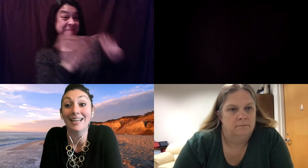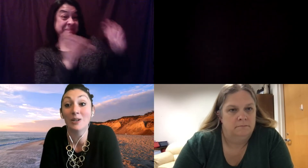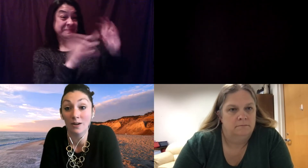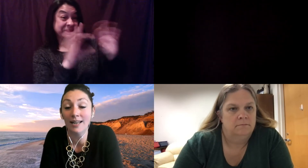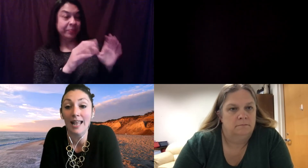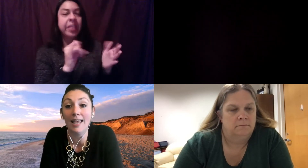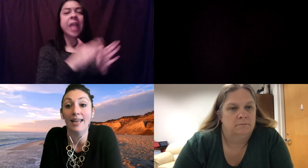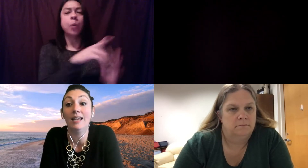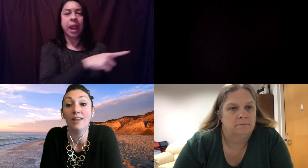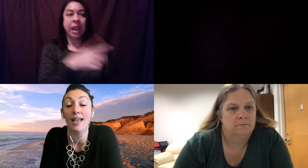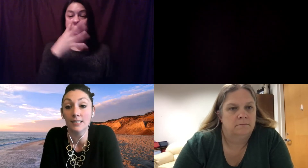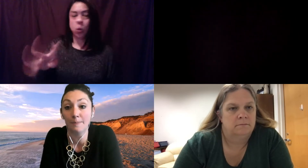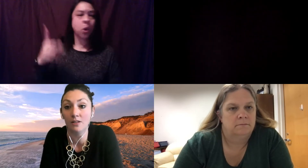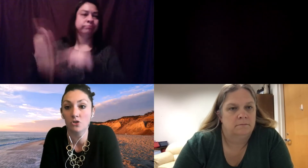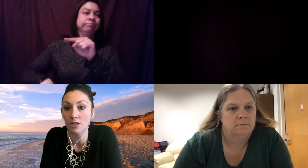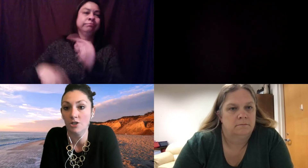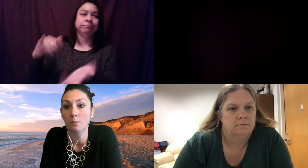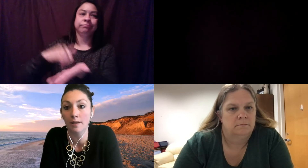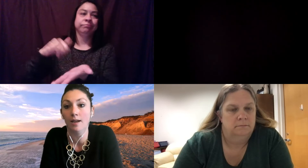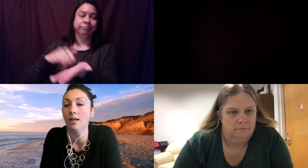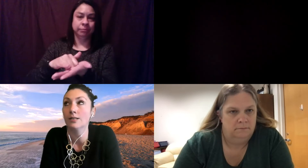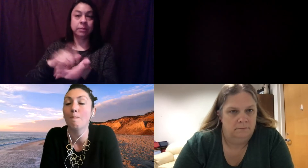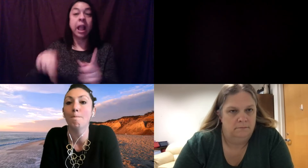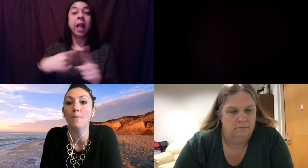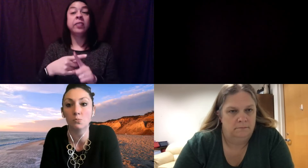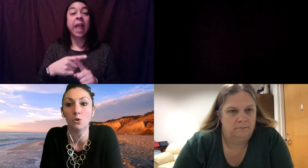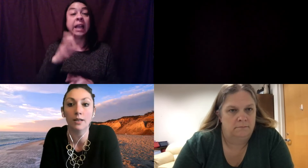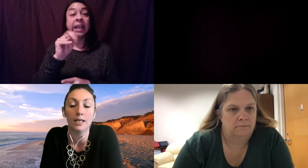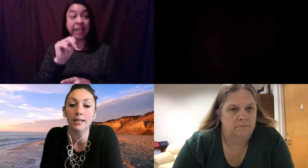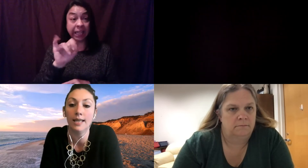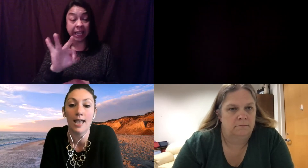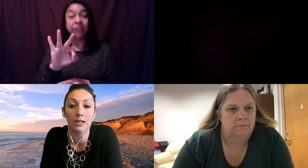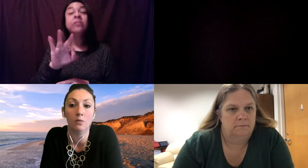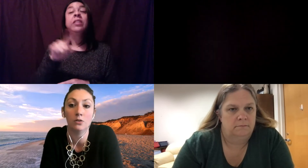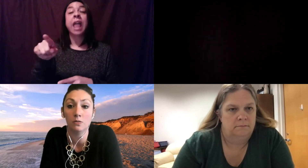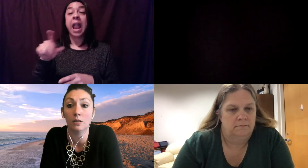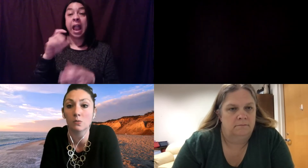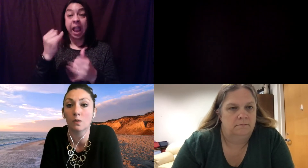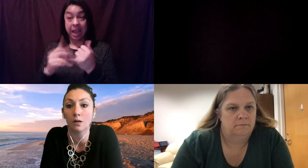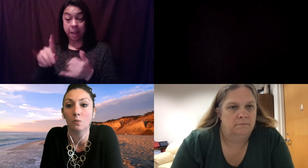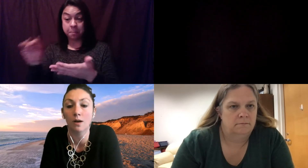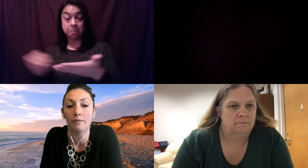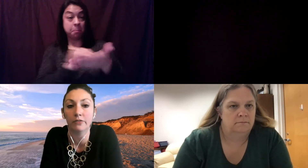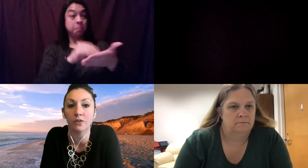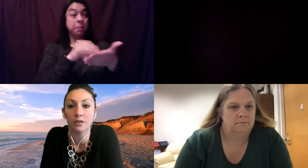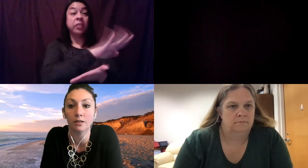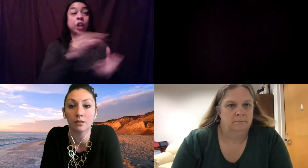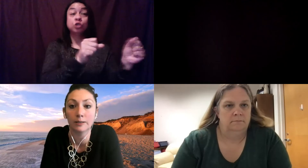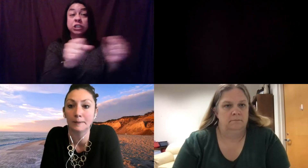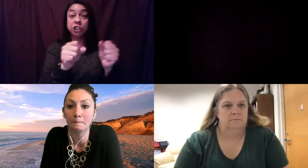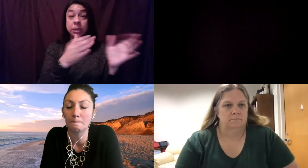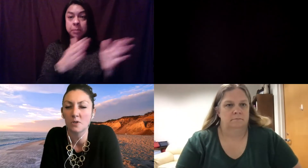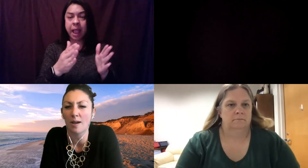can't ignore it. And if it ends up in the strategic plan, it's much more likely that anyone doing this work will have it